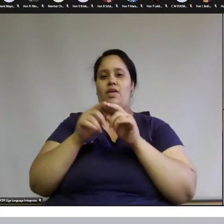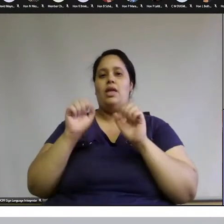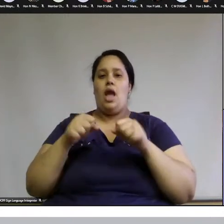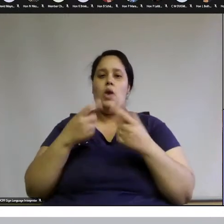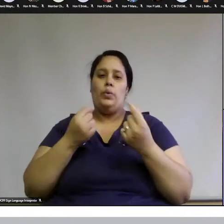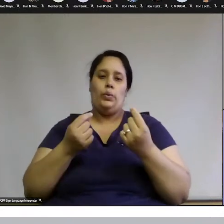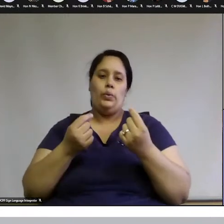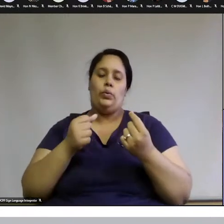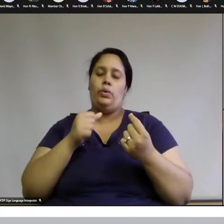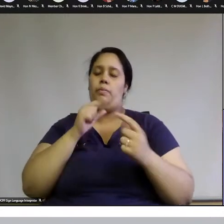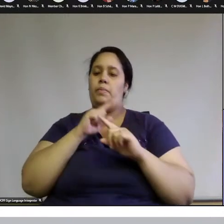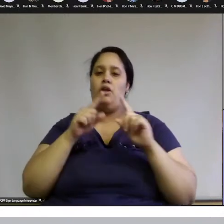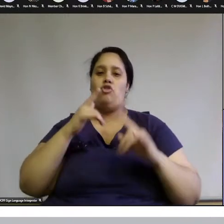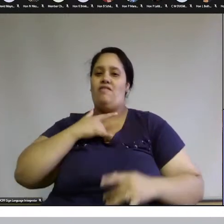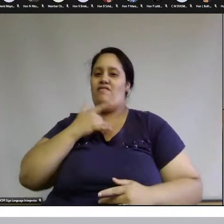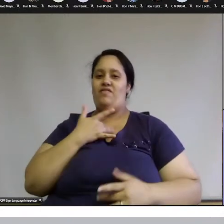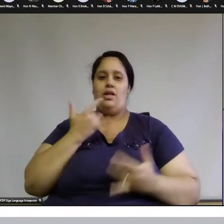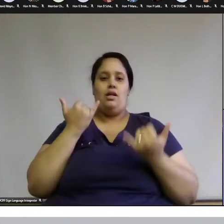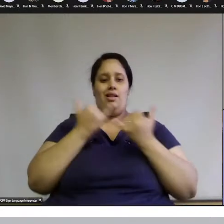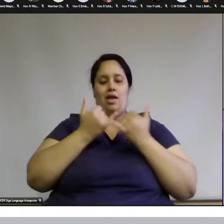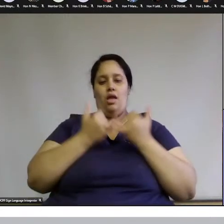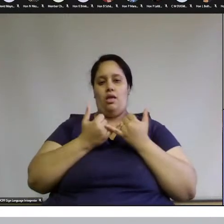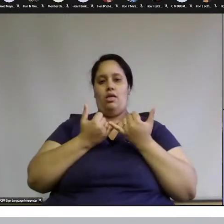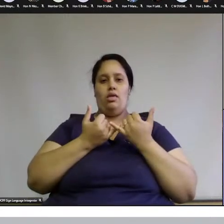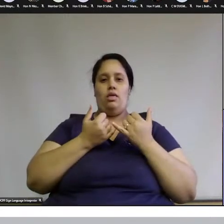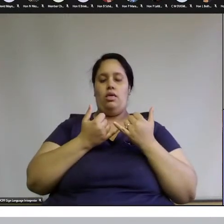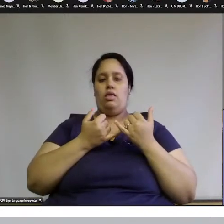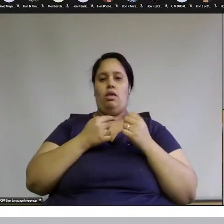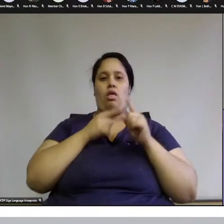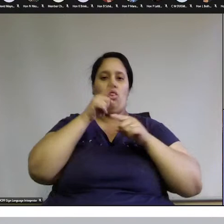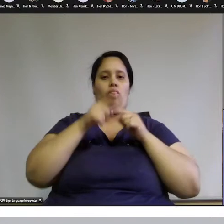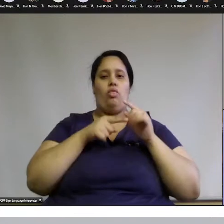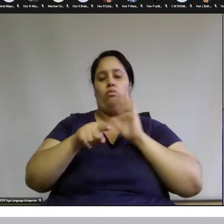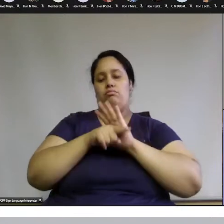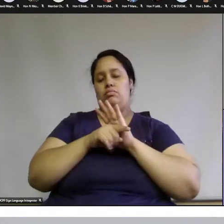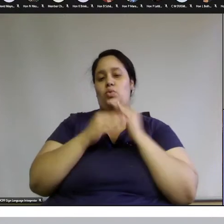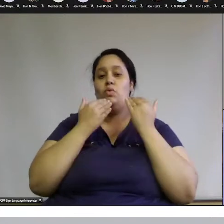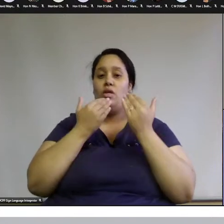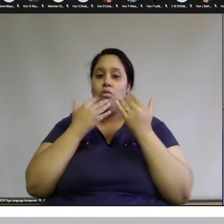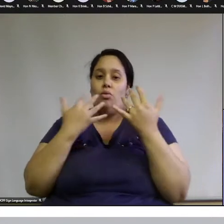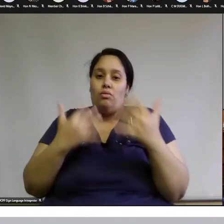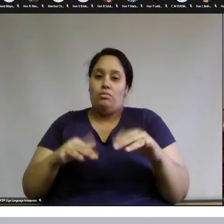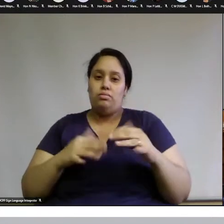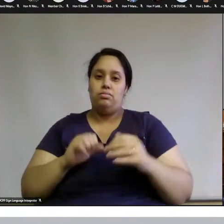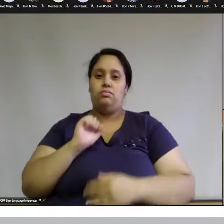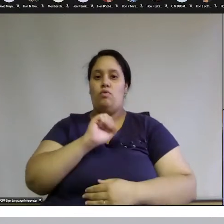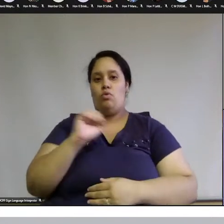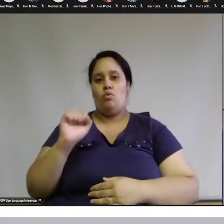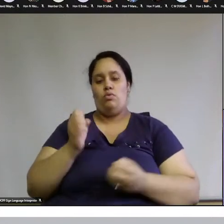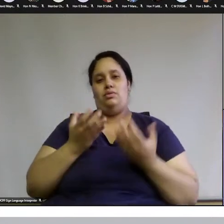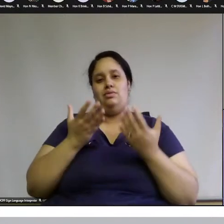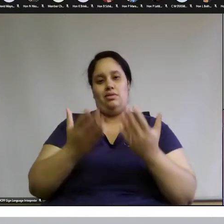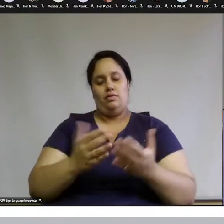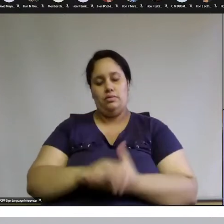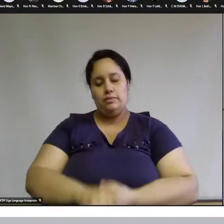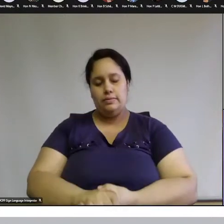feeling otherwise and being prejudiced in any way. So thank you very much for all of